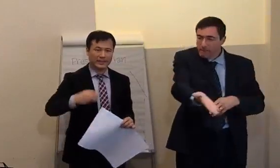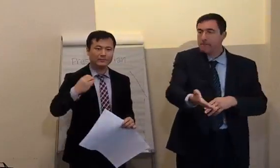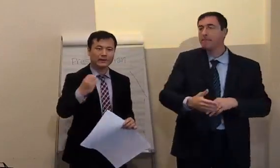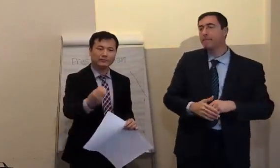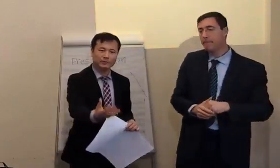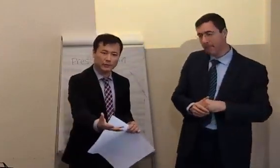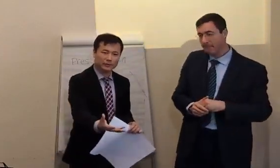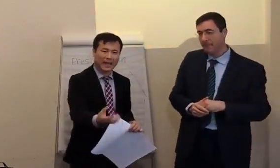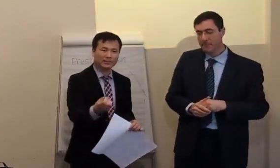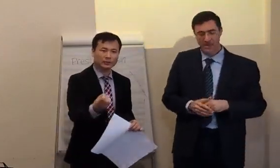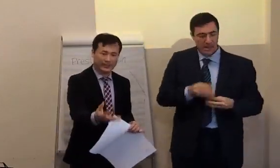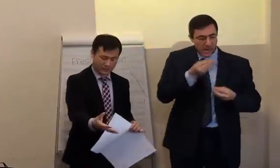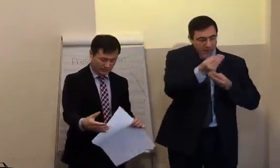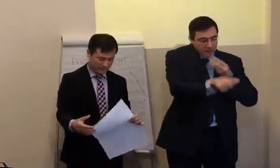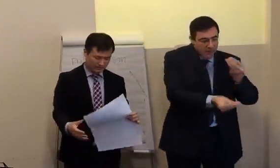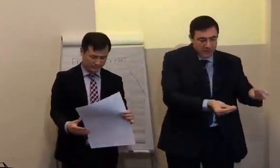give them food and drink.